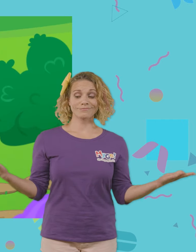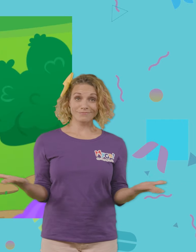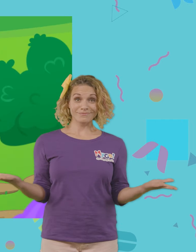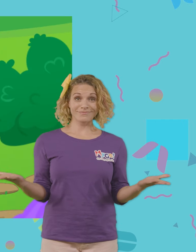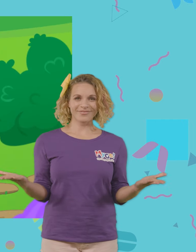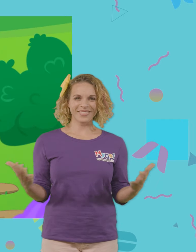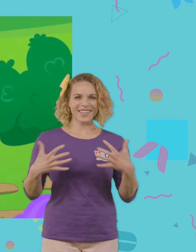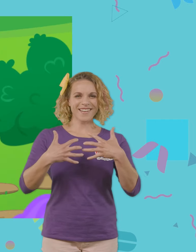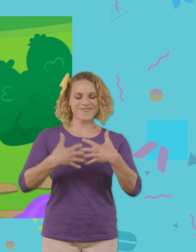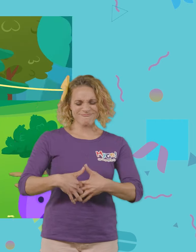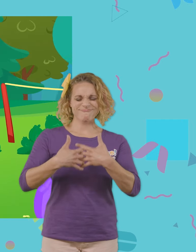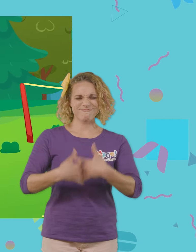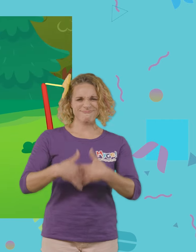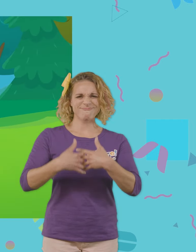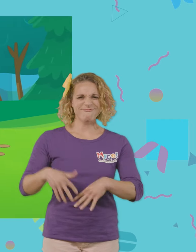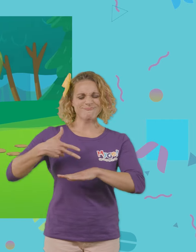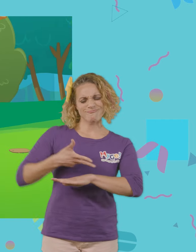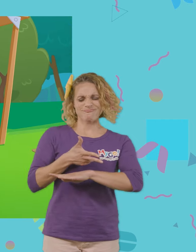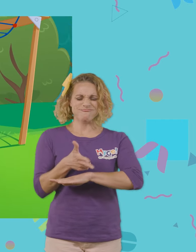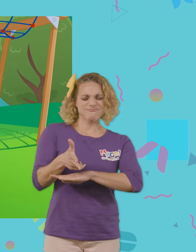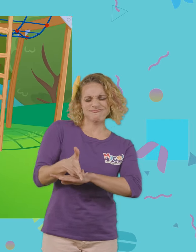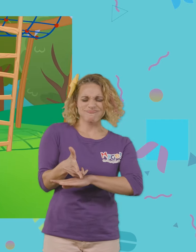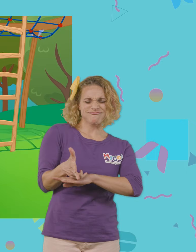Right here. Vroom, vroom.